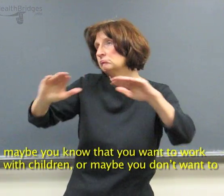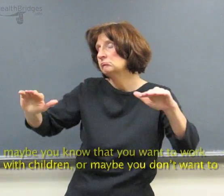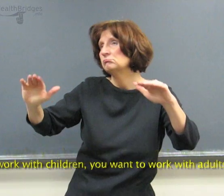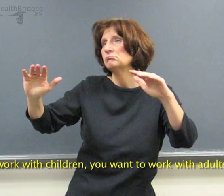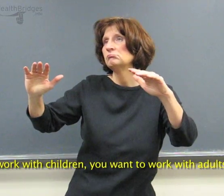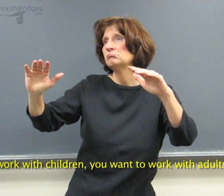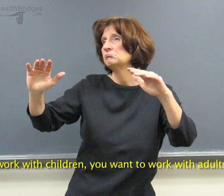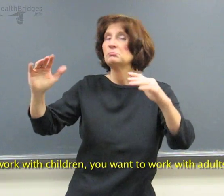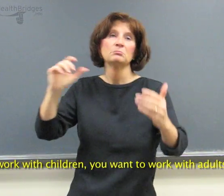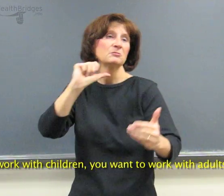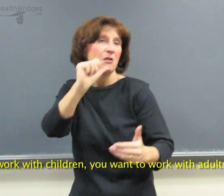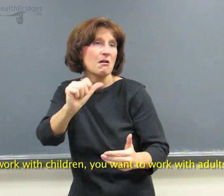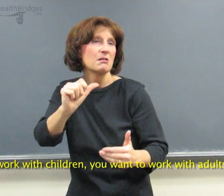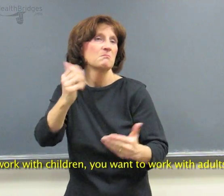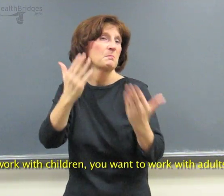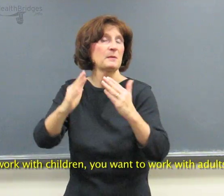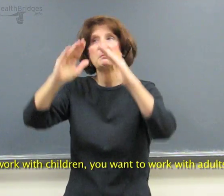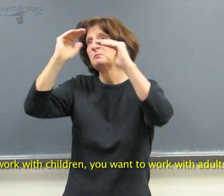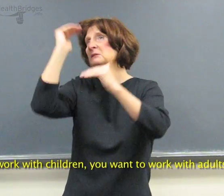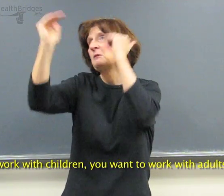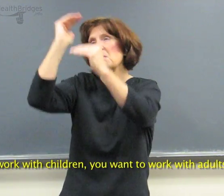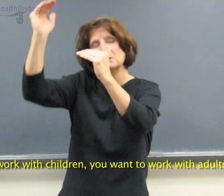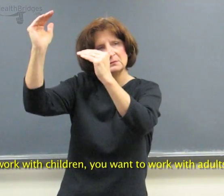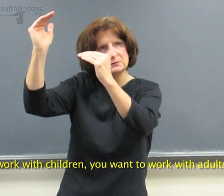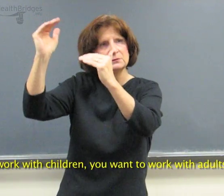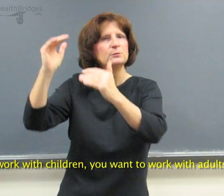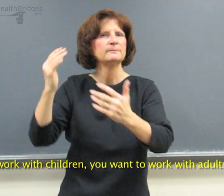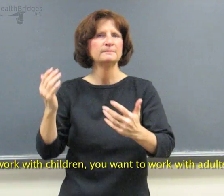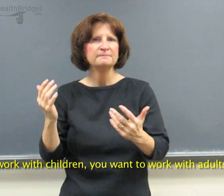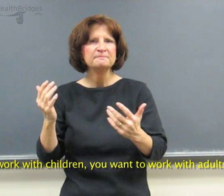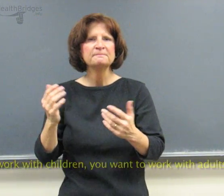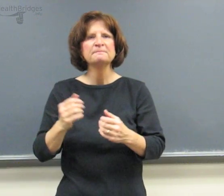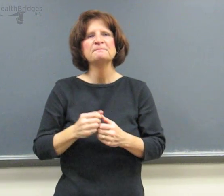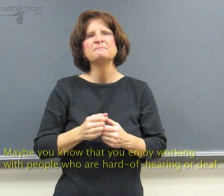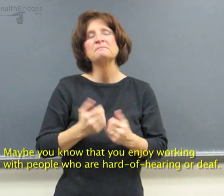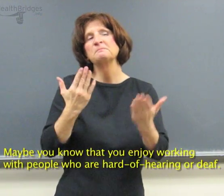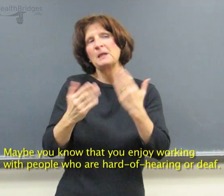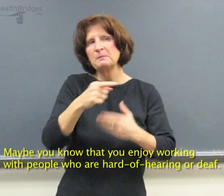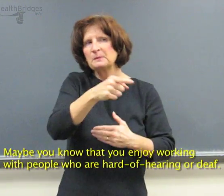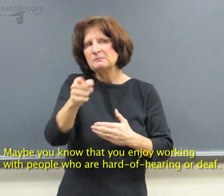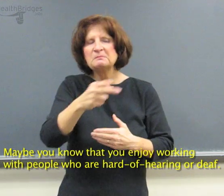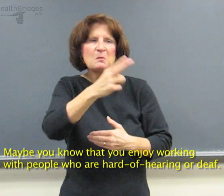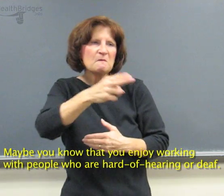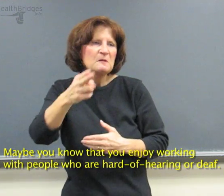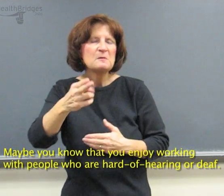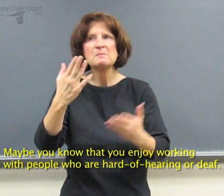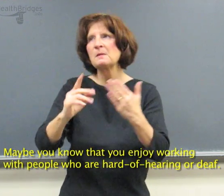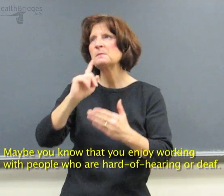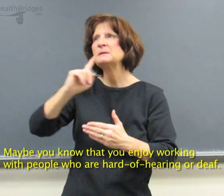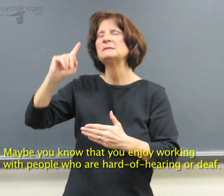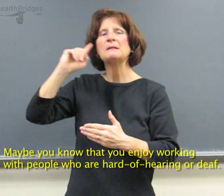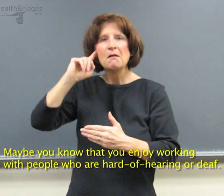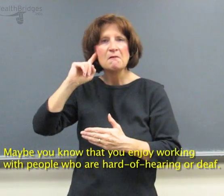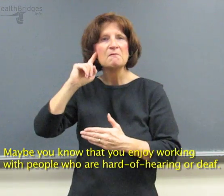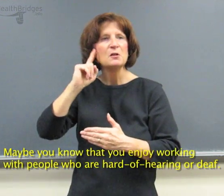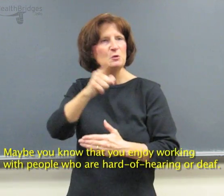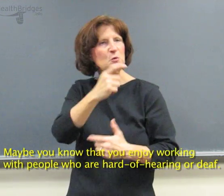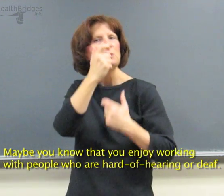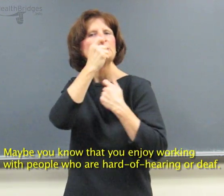work with children, or maybe you don't want to work with children, you want to work with adults. Maybe you know that you enjoy working with